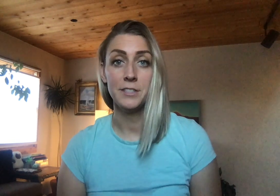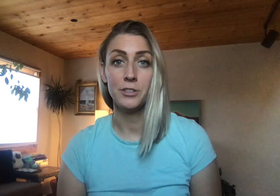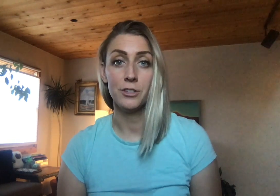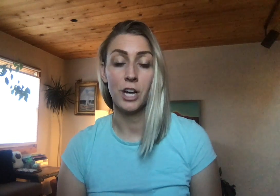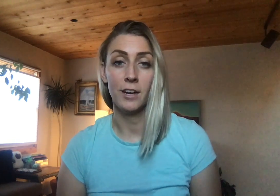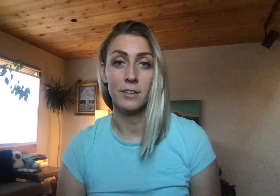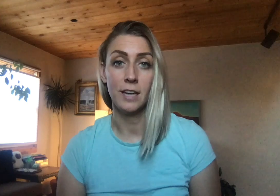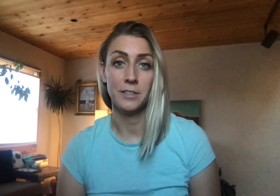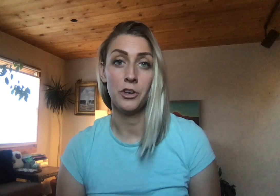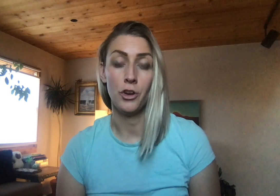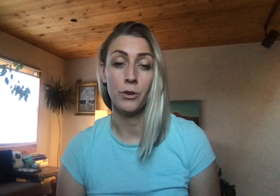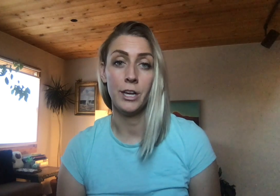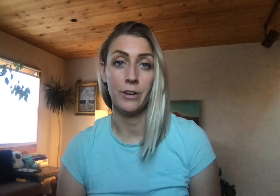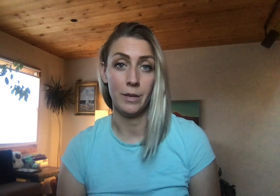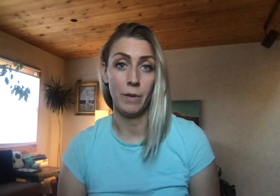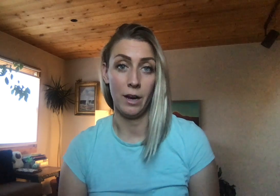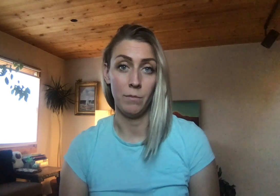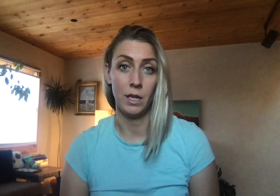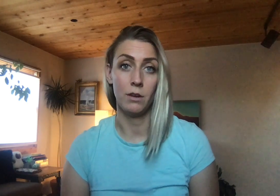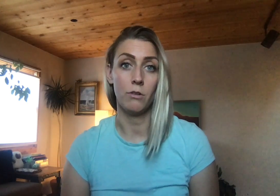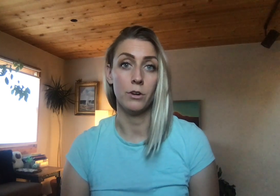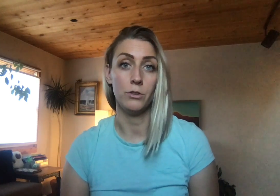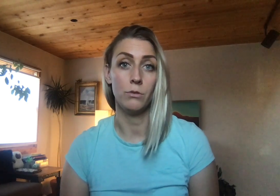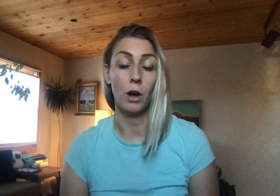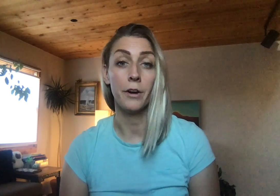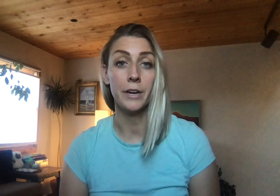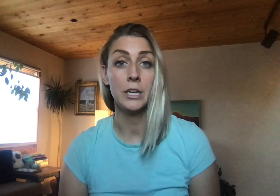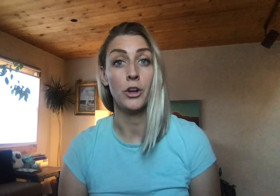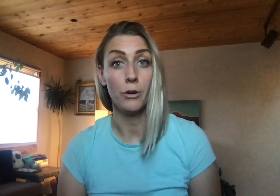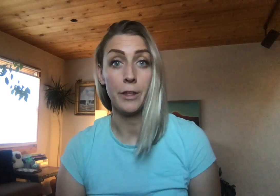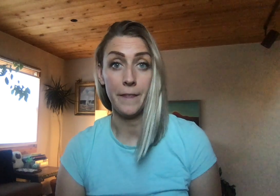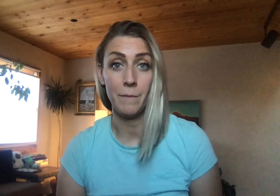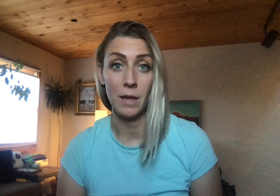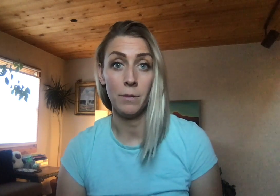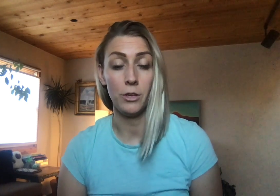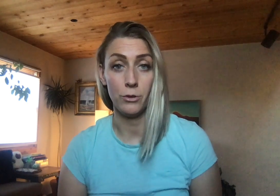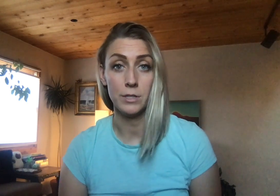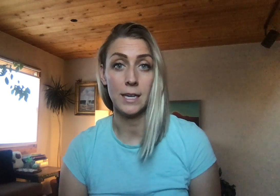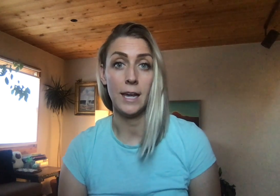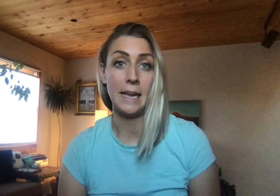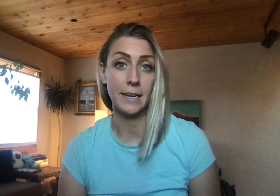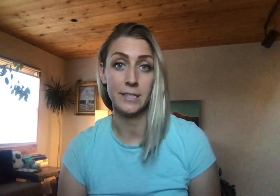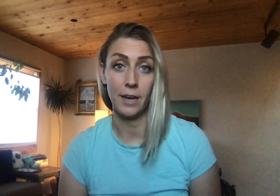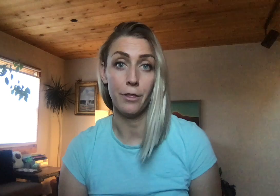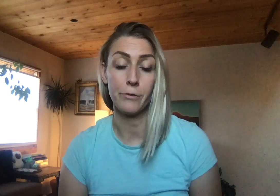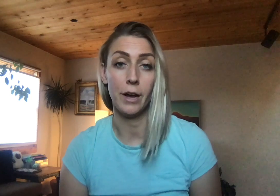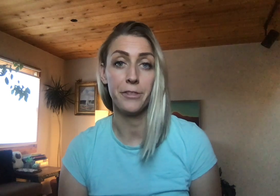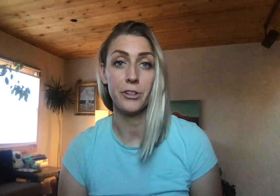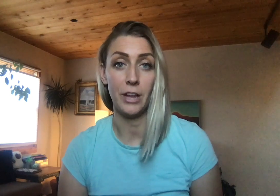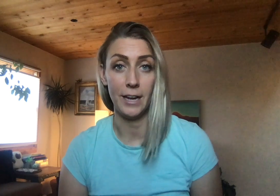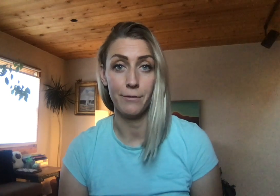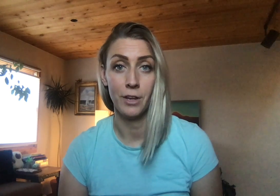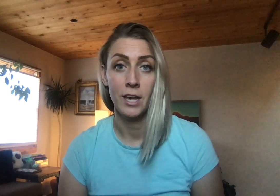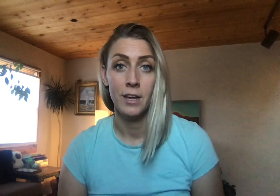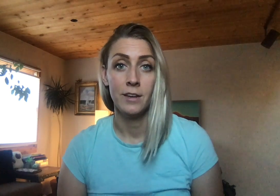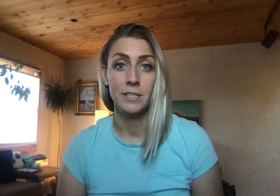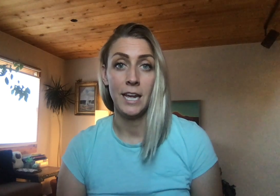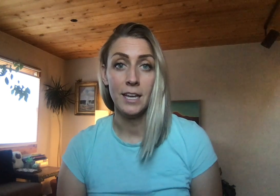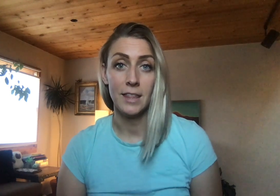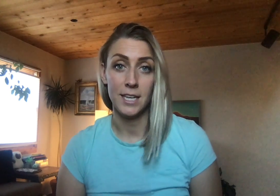your child has a known hearing impairment or you already know that they may be using ASL throughout their life, take this